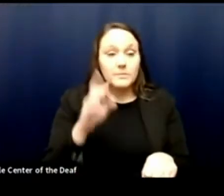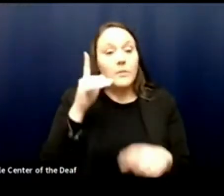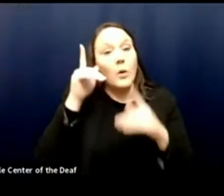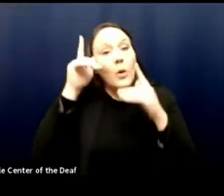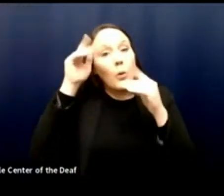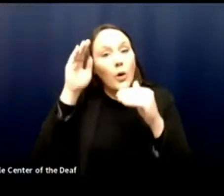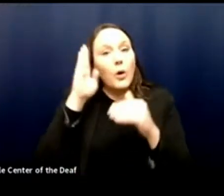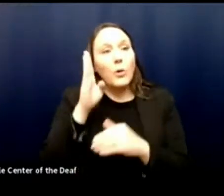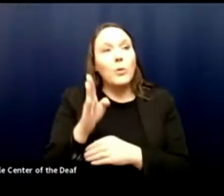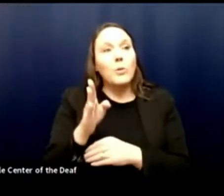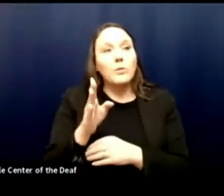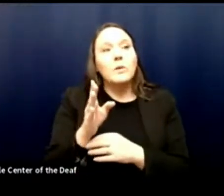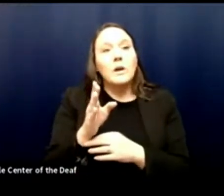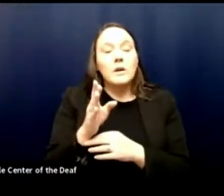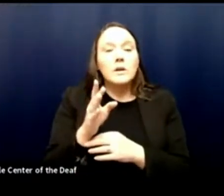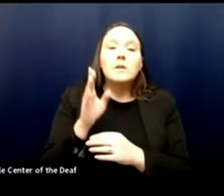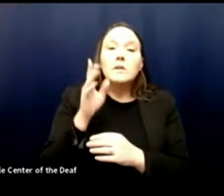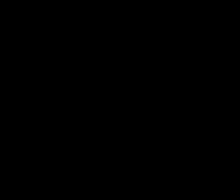update later this week.